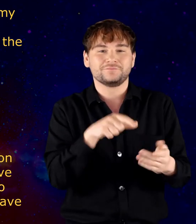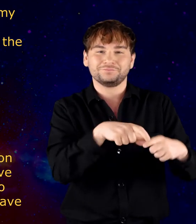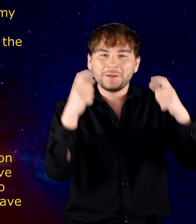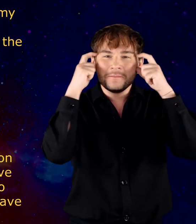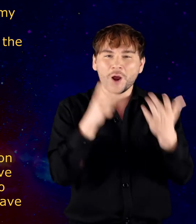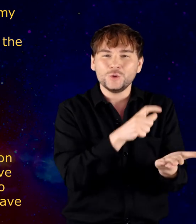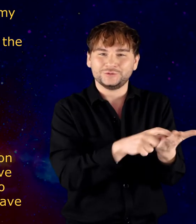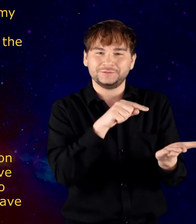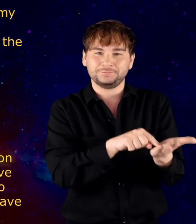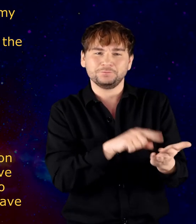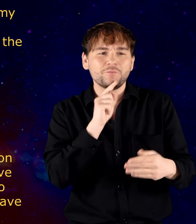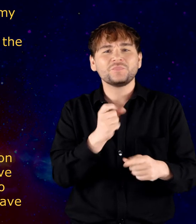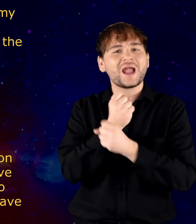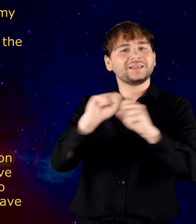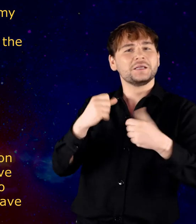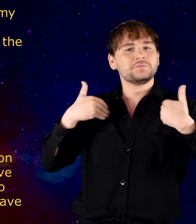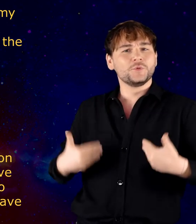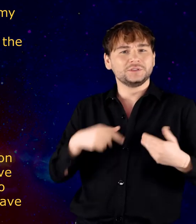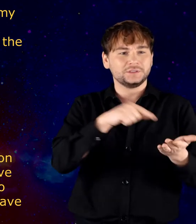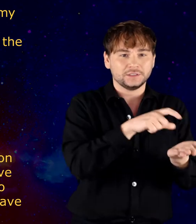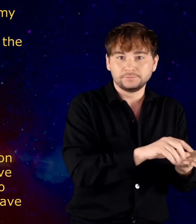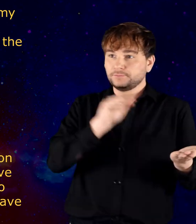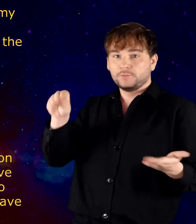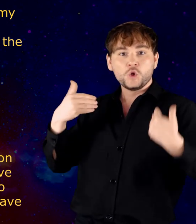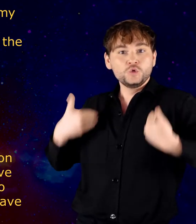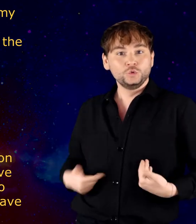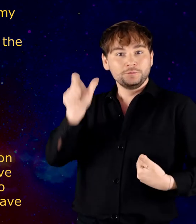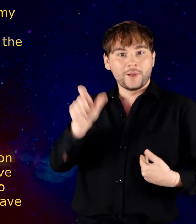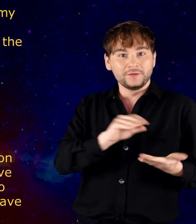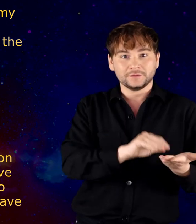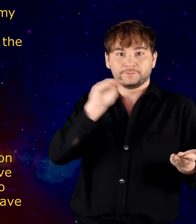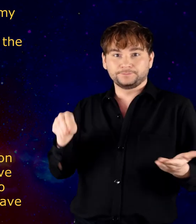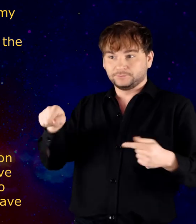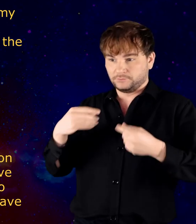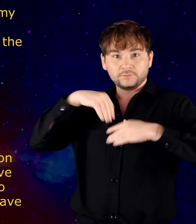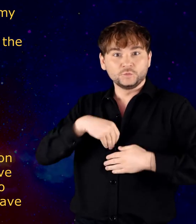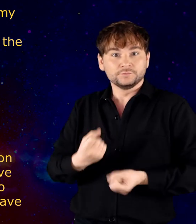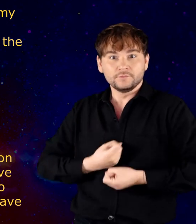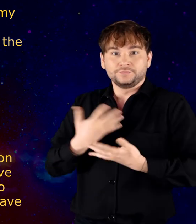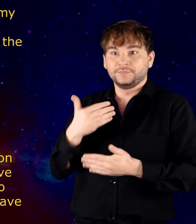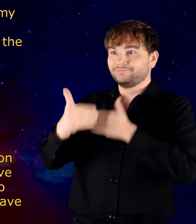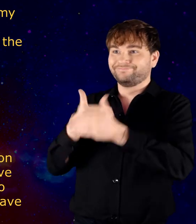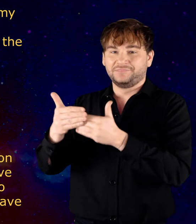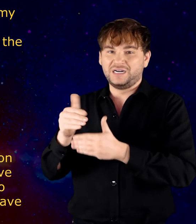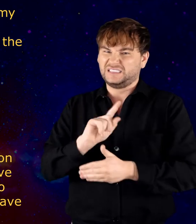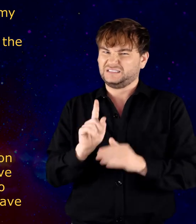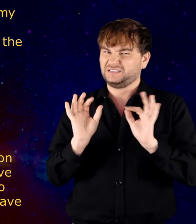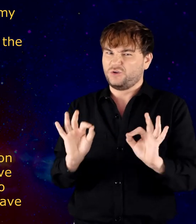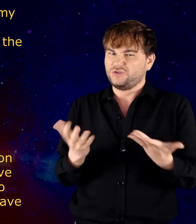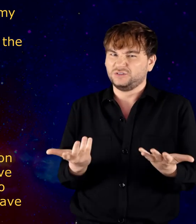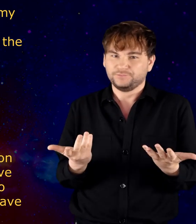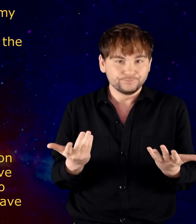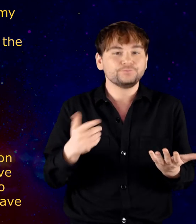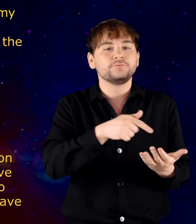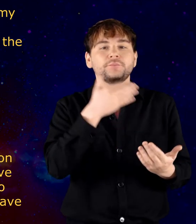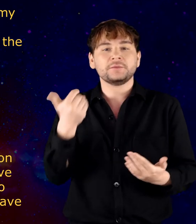antibodies. The reason for doing this is that mouse antibodies, when given to humans, cause an